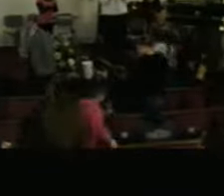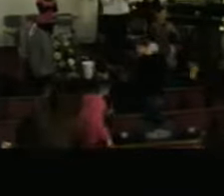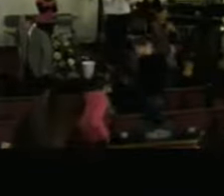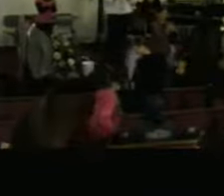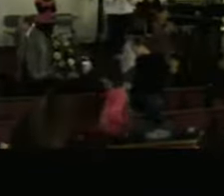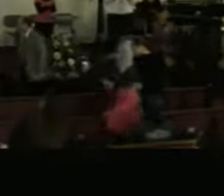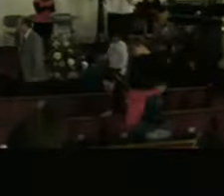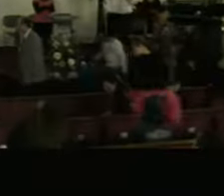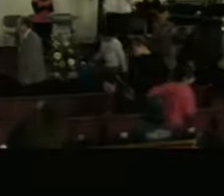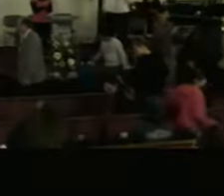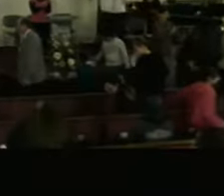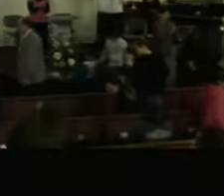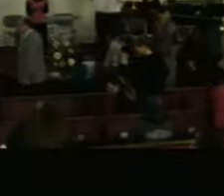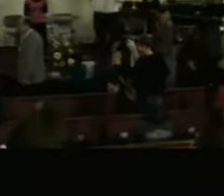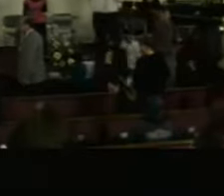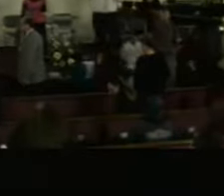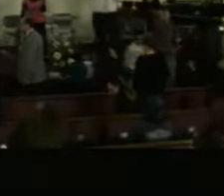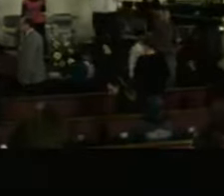like you.